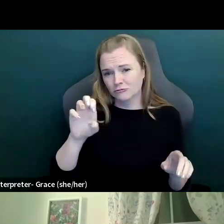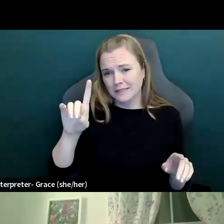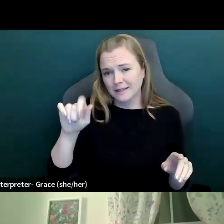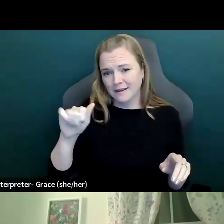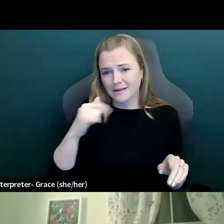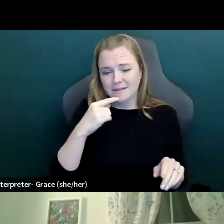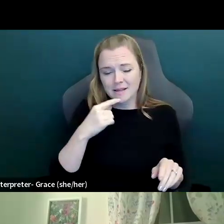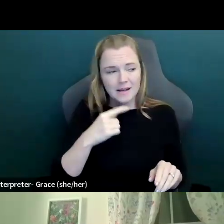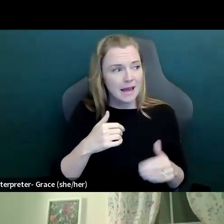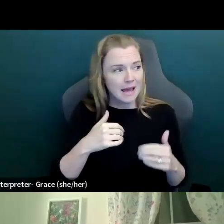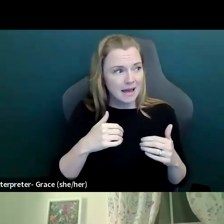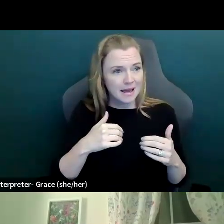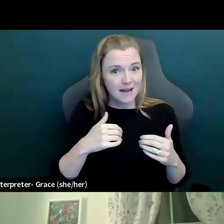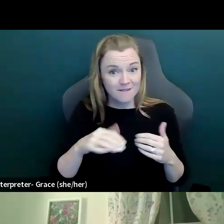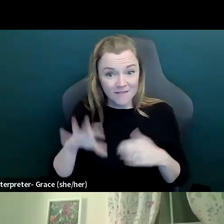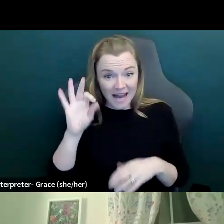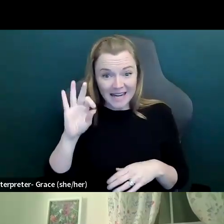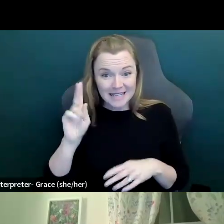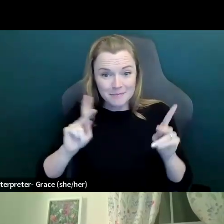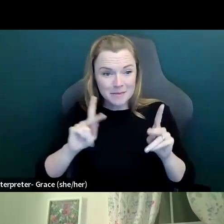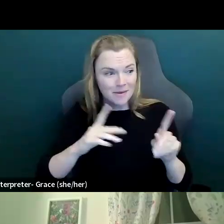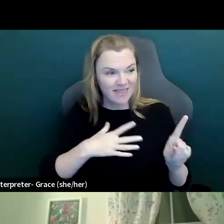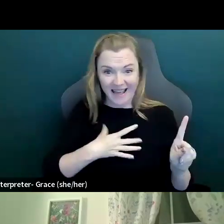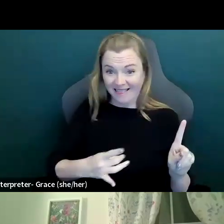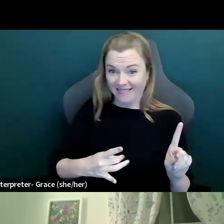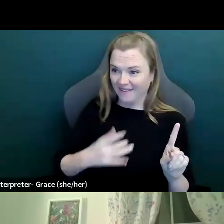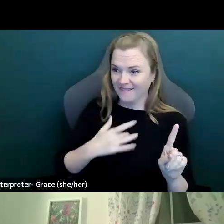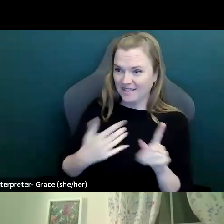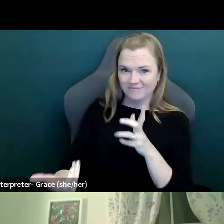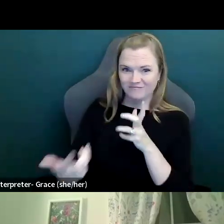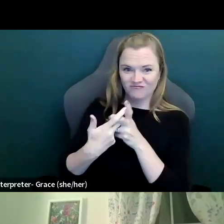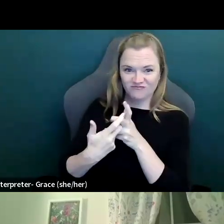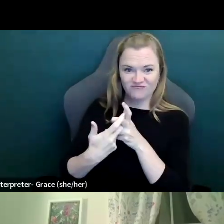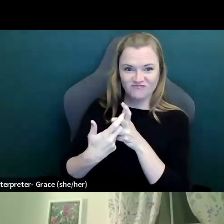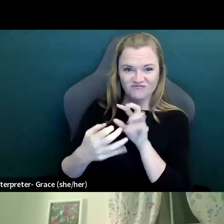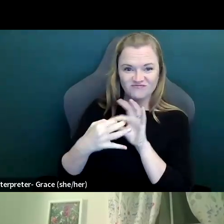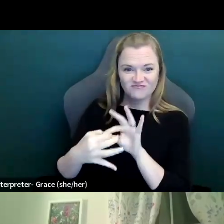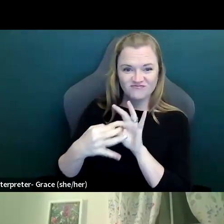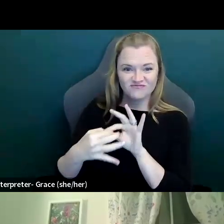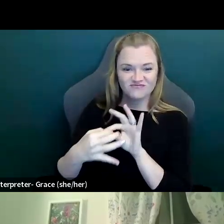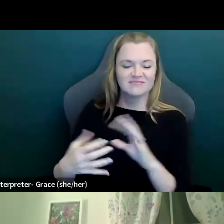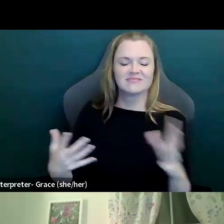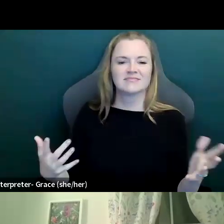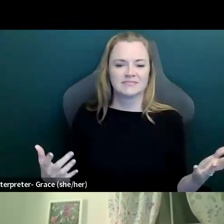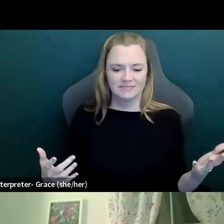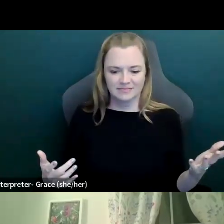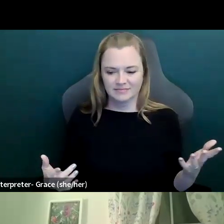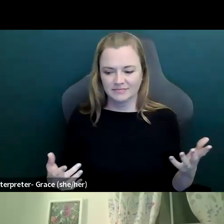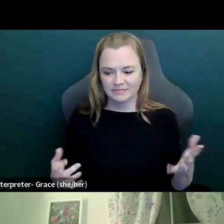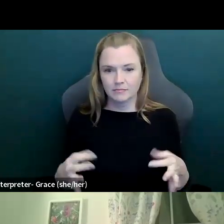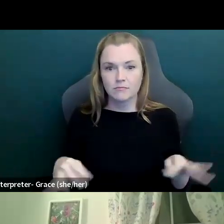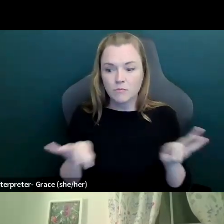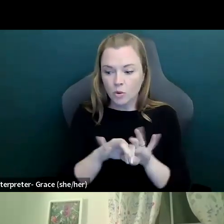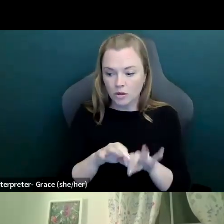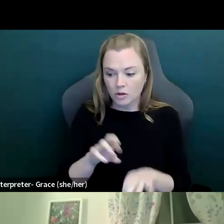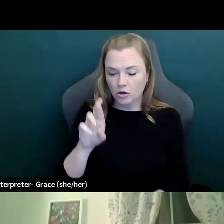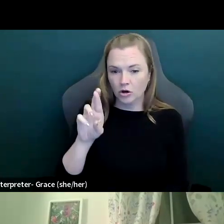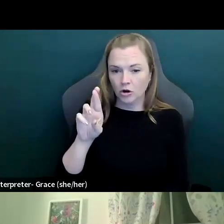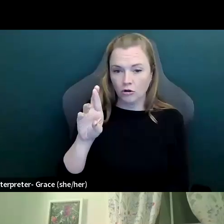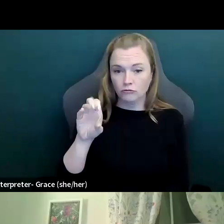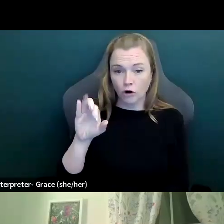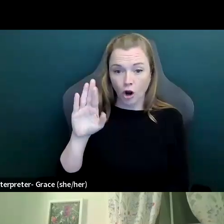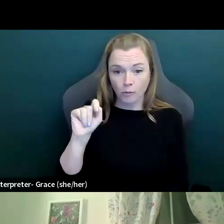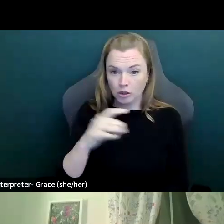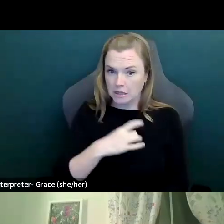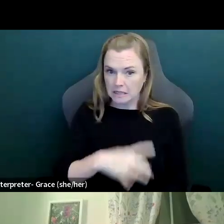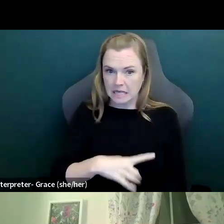Having people that they like, that they can work with is very important. Um, Robert does not like to be dictated